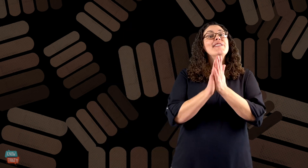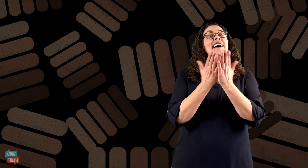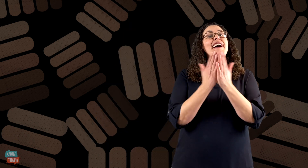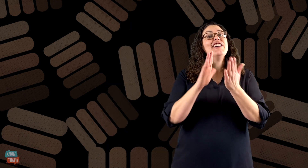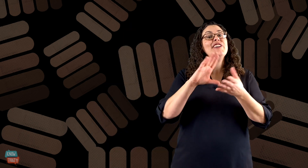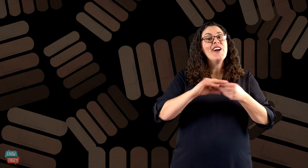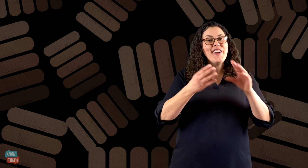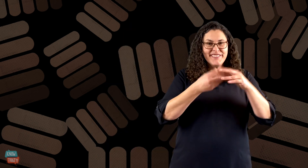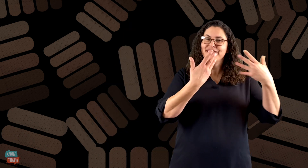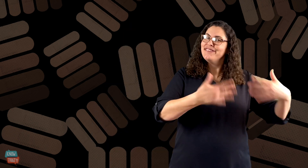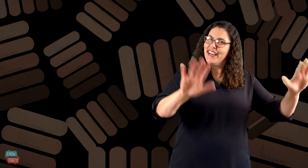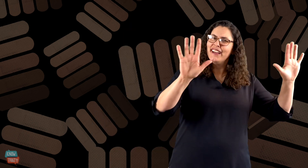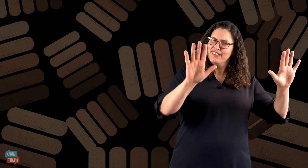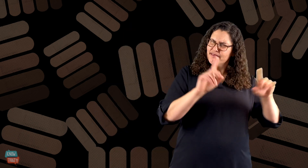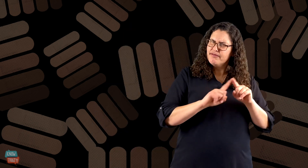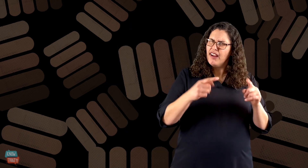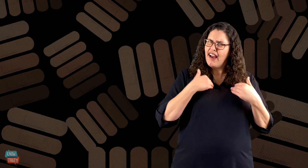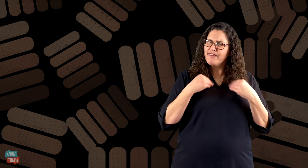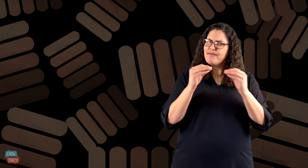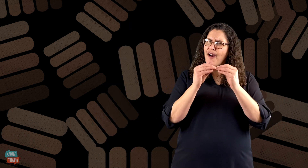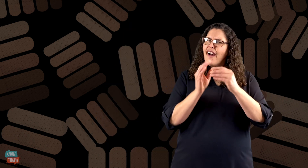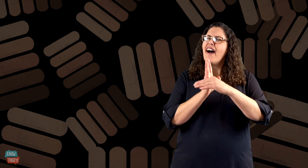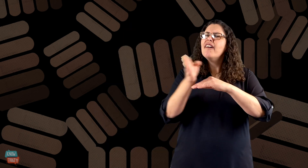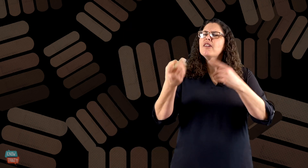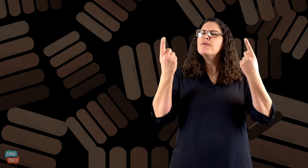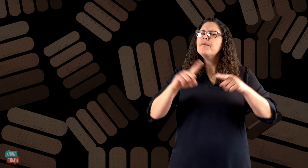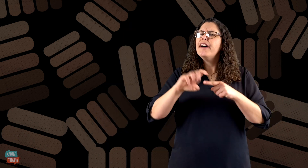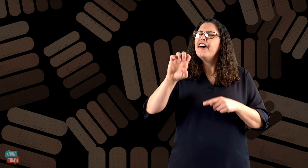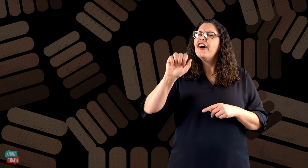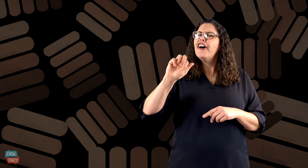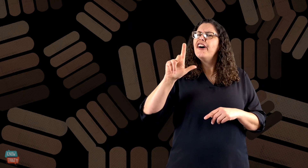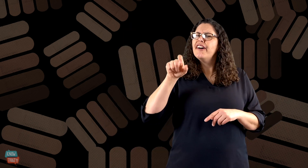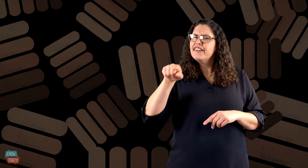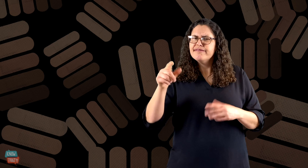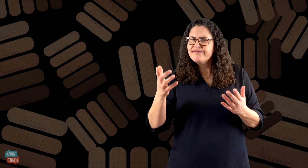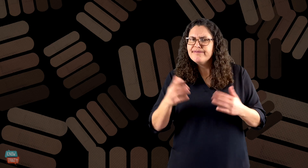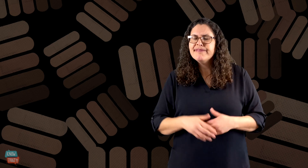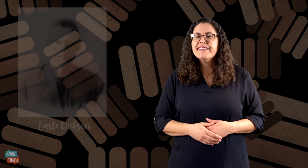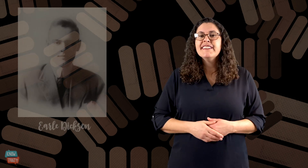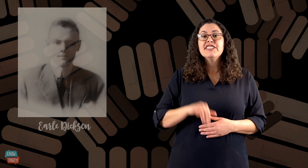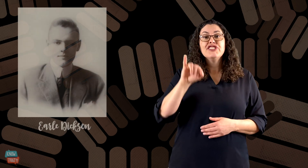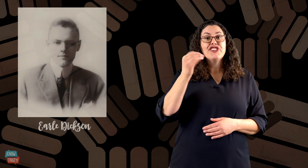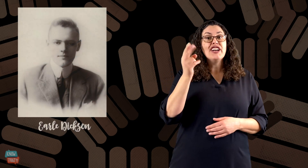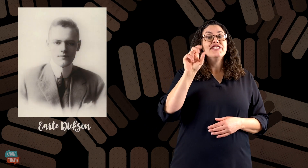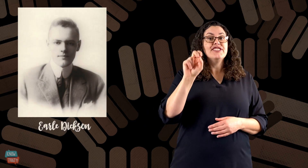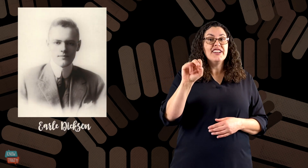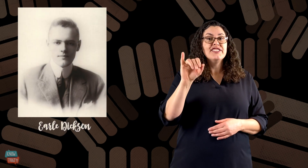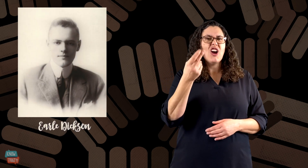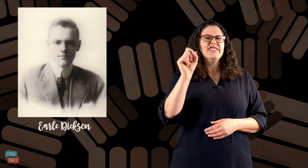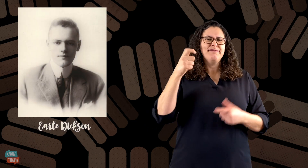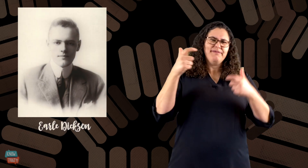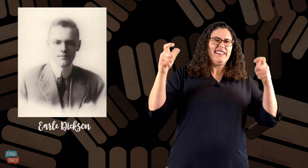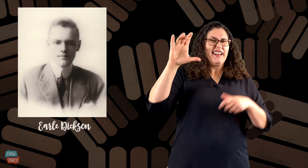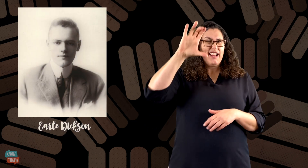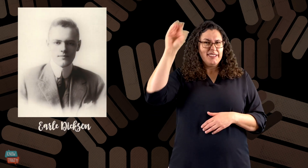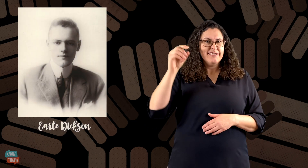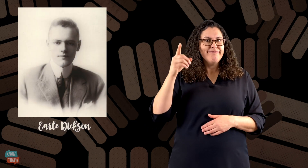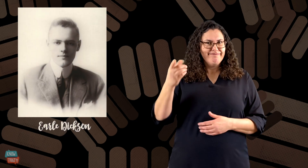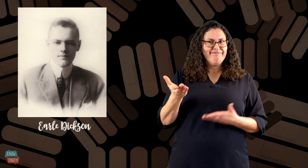much. So the story in the book is done, but Earl's life story isn't done yet. Johnson &